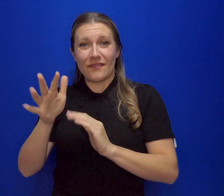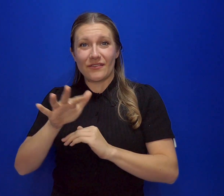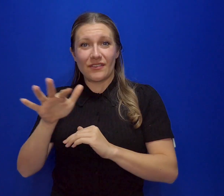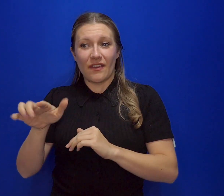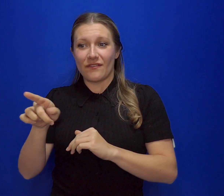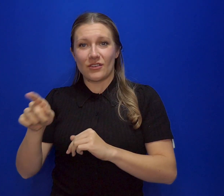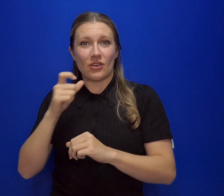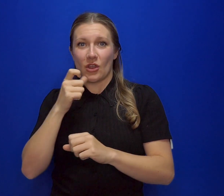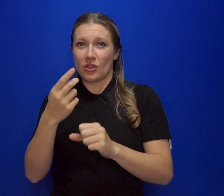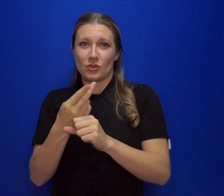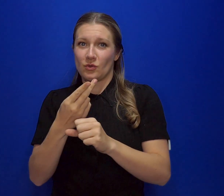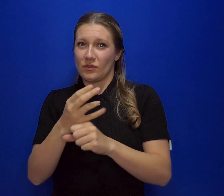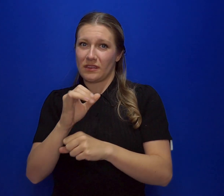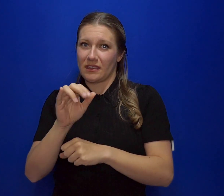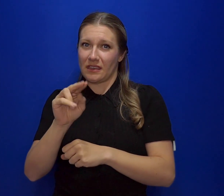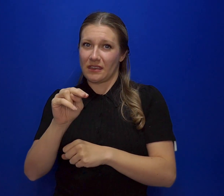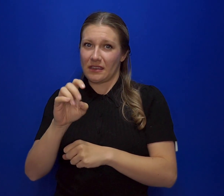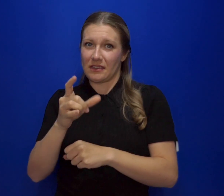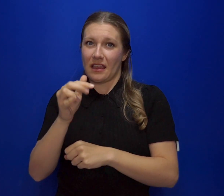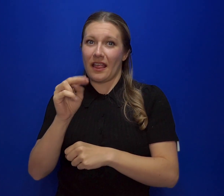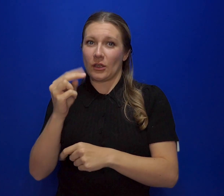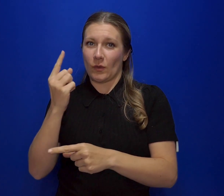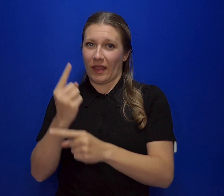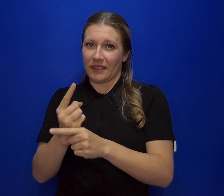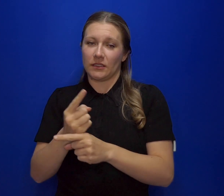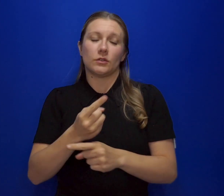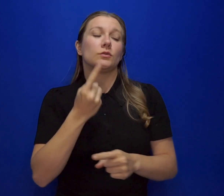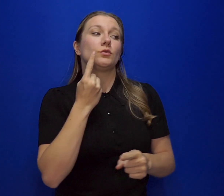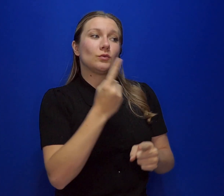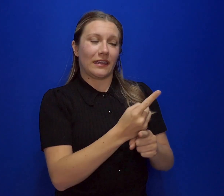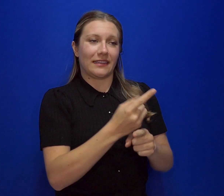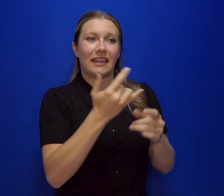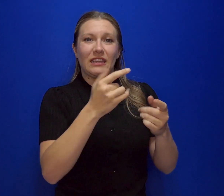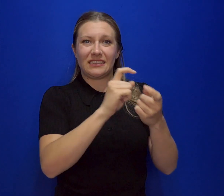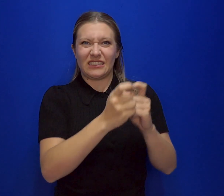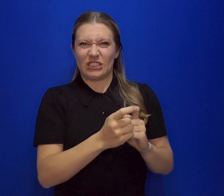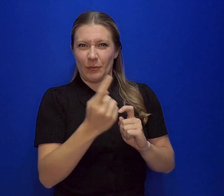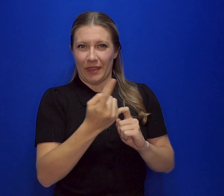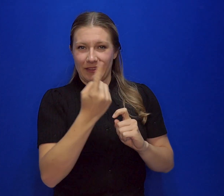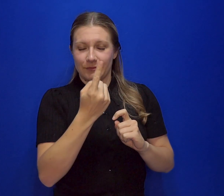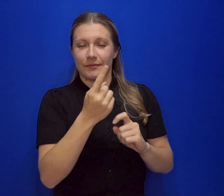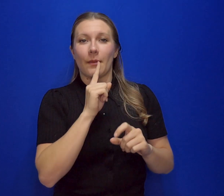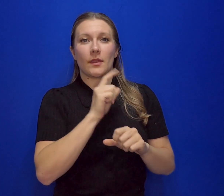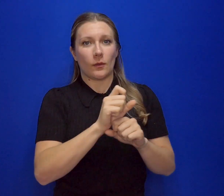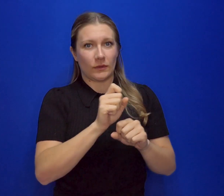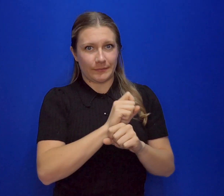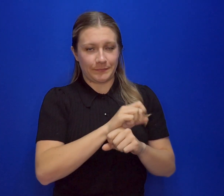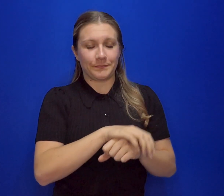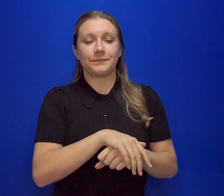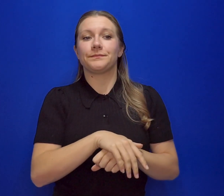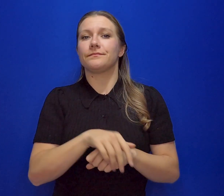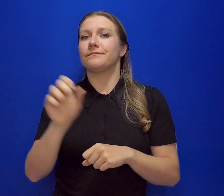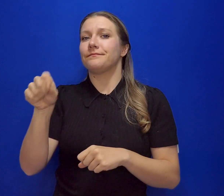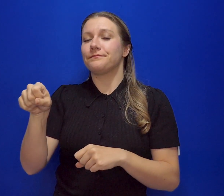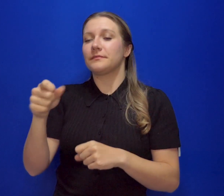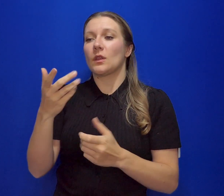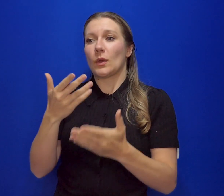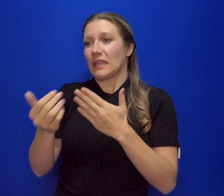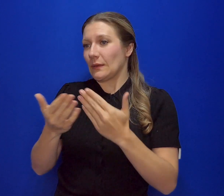not using your insulin correctly. Right. Right. And something needs adjustment. Absolutely. Right. So anyway, I mean, I don't know